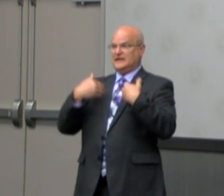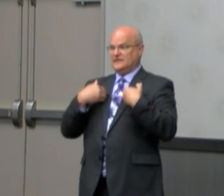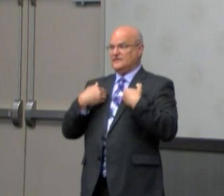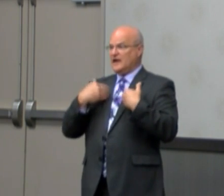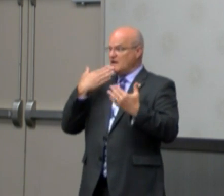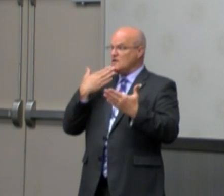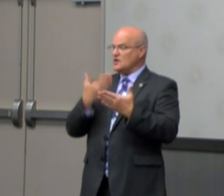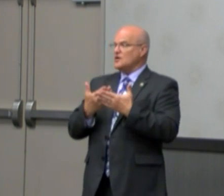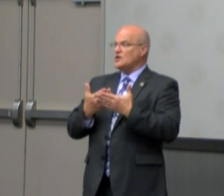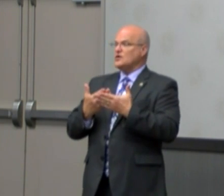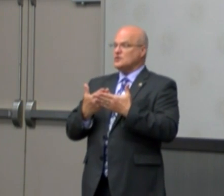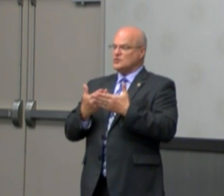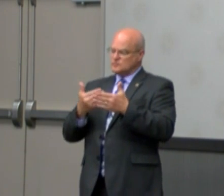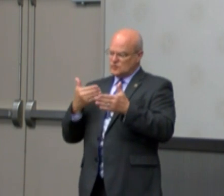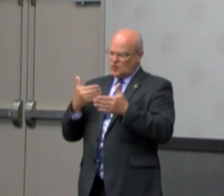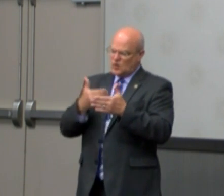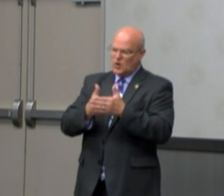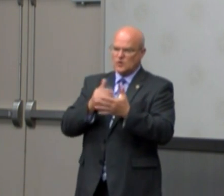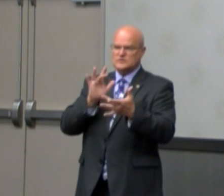Had good